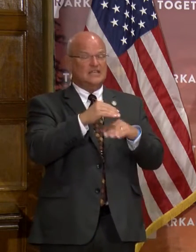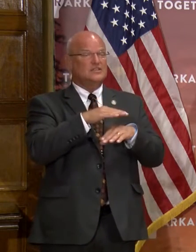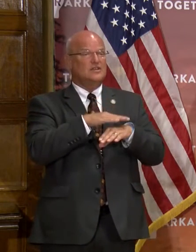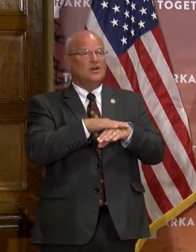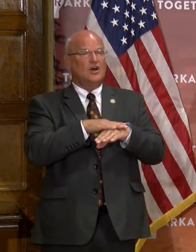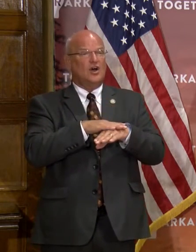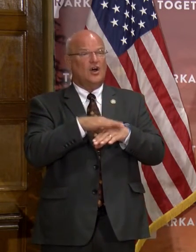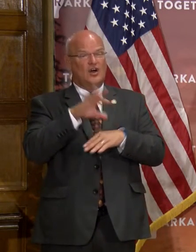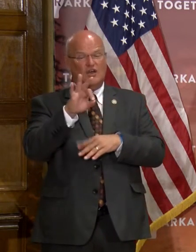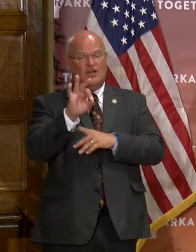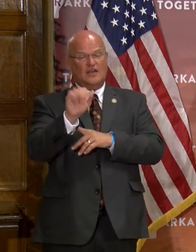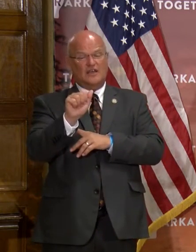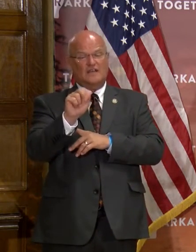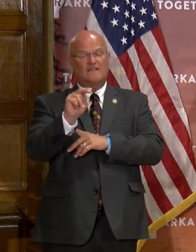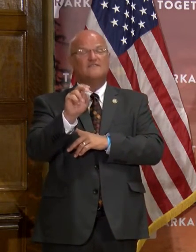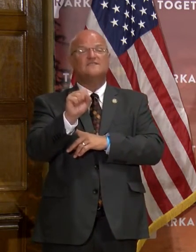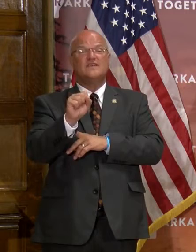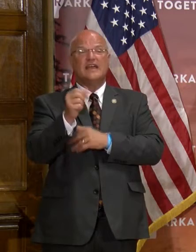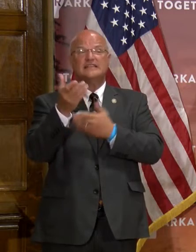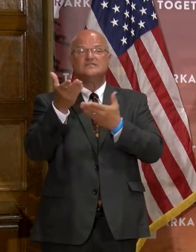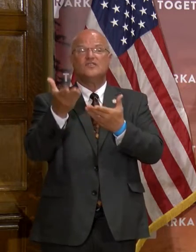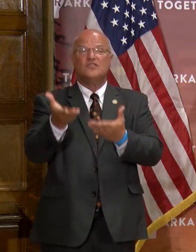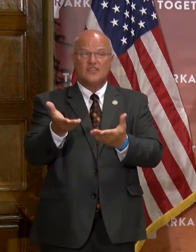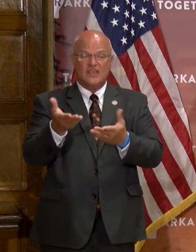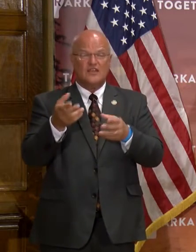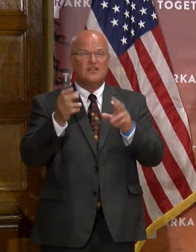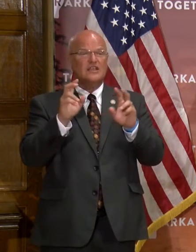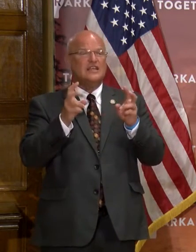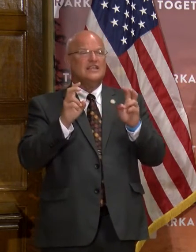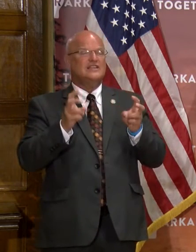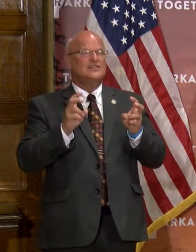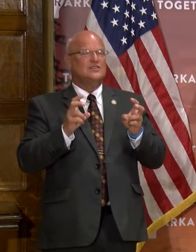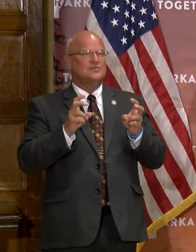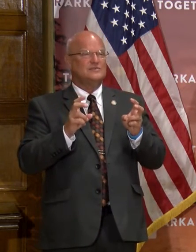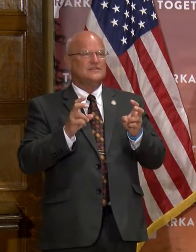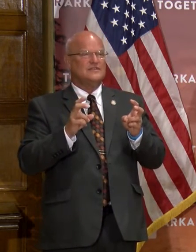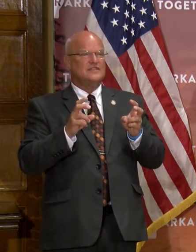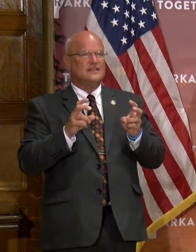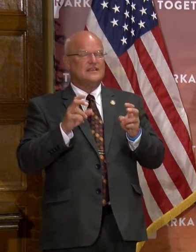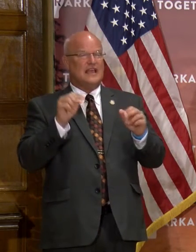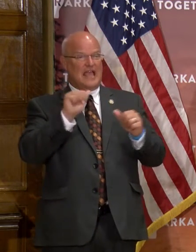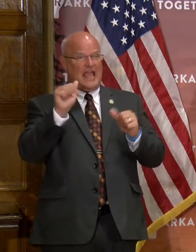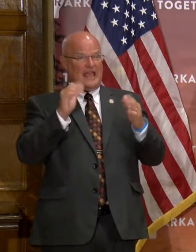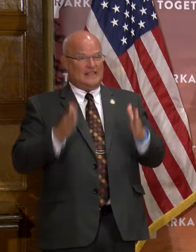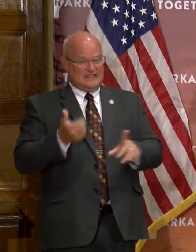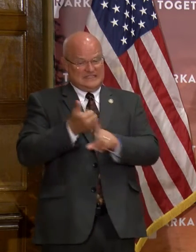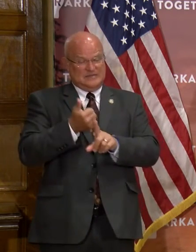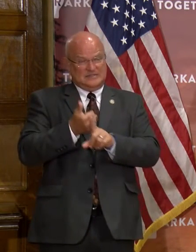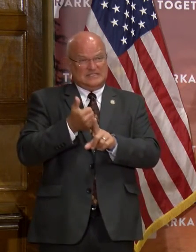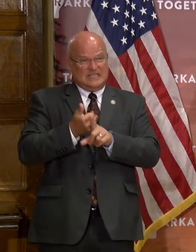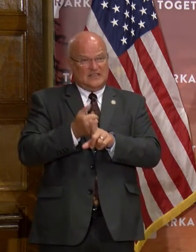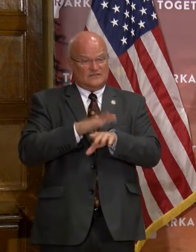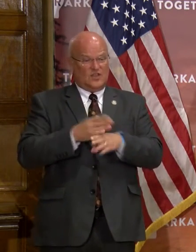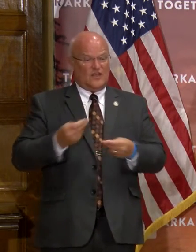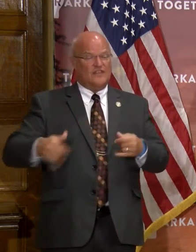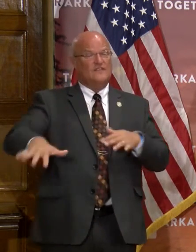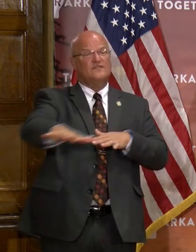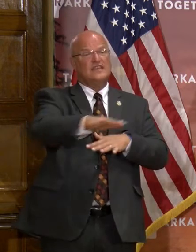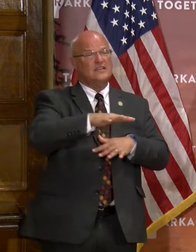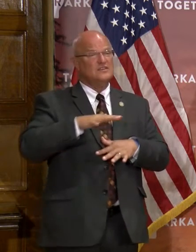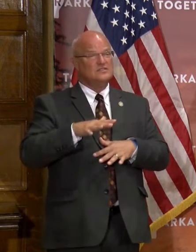on fans that are there, in terms of the athletes, student athletes that are on the